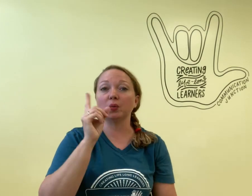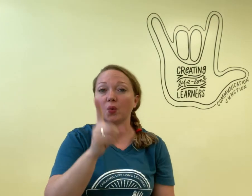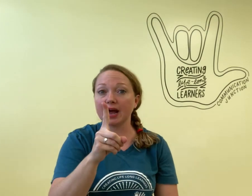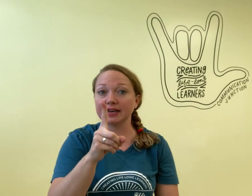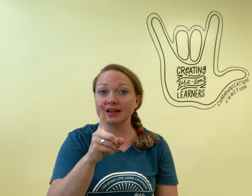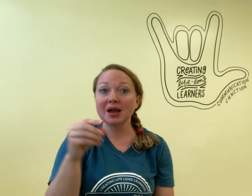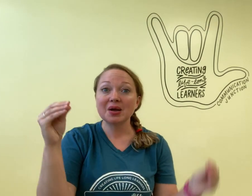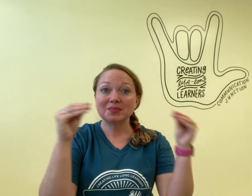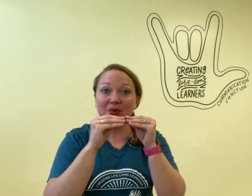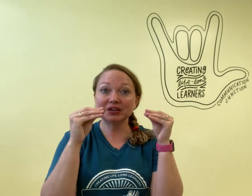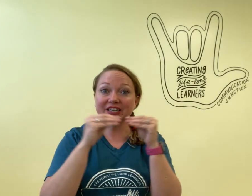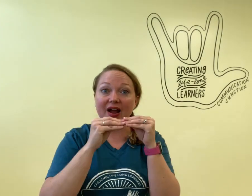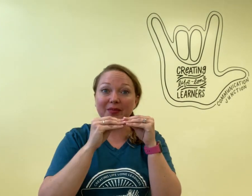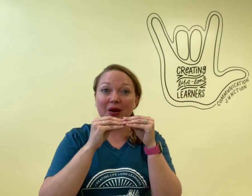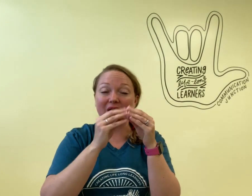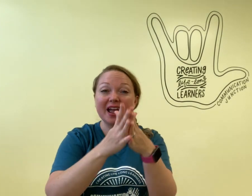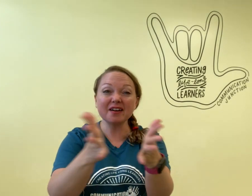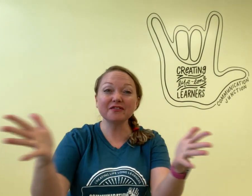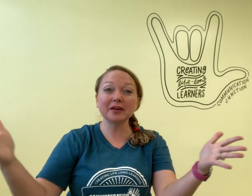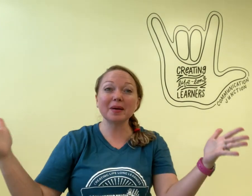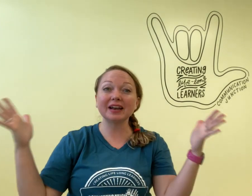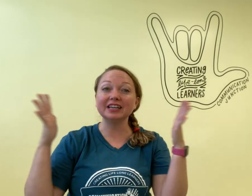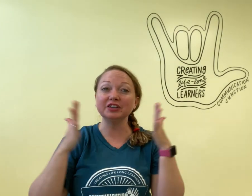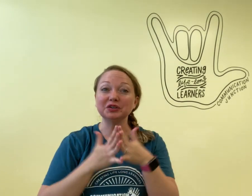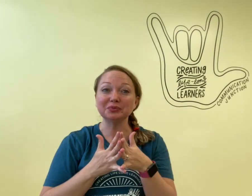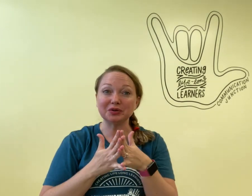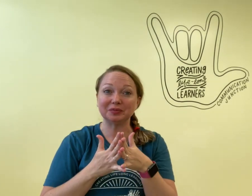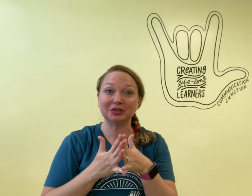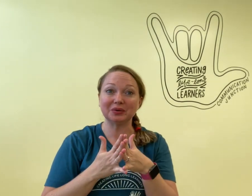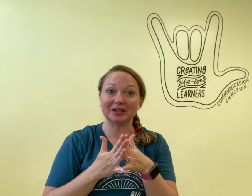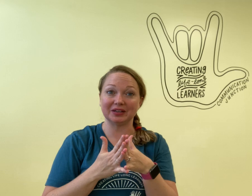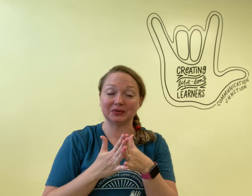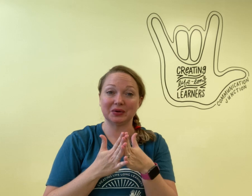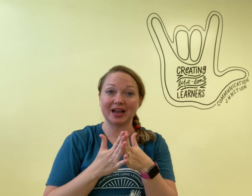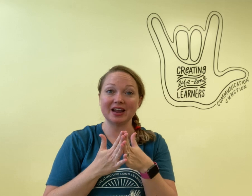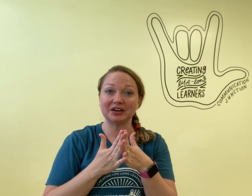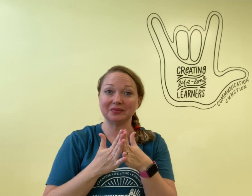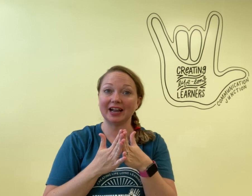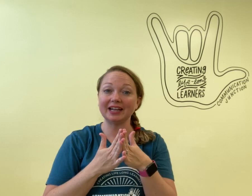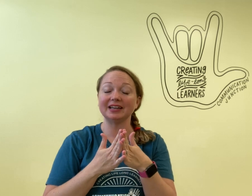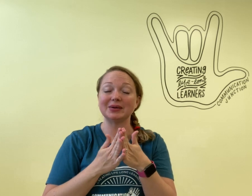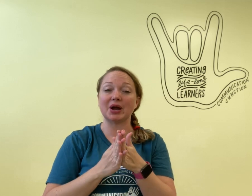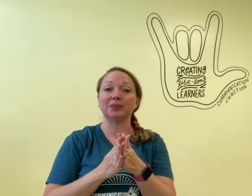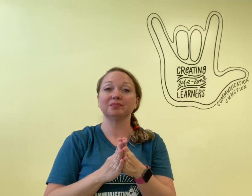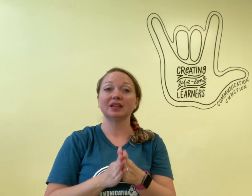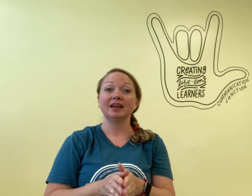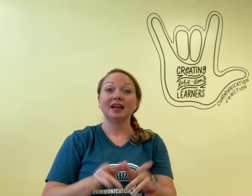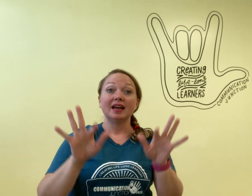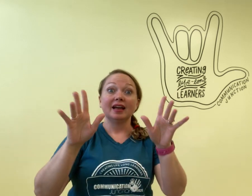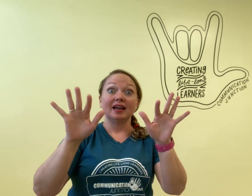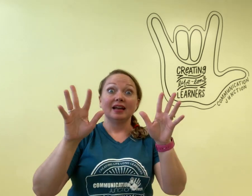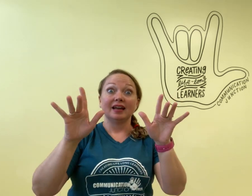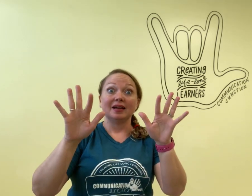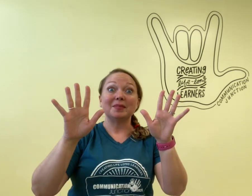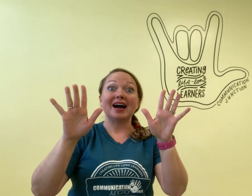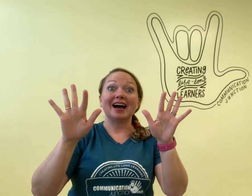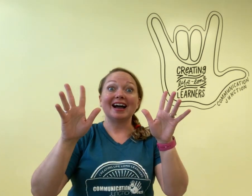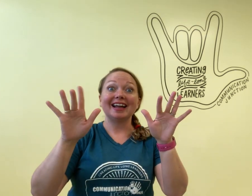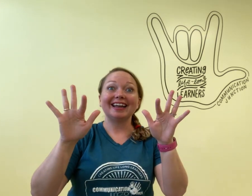one more time and I want everybody in your room to do it with us, okay? Are you ready? Here we go. My